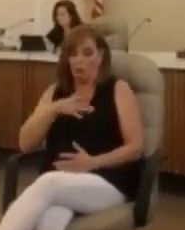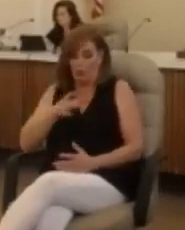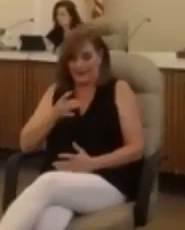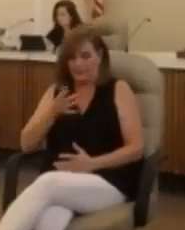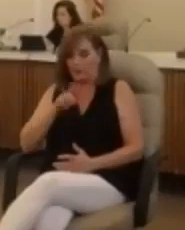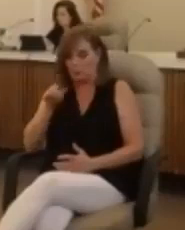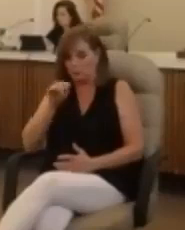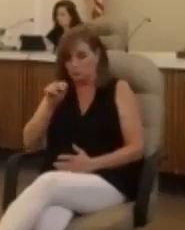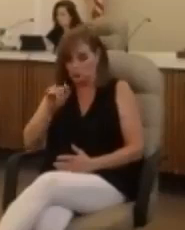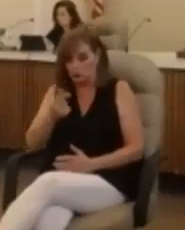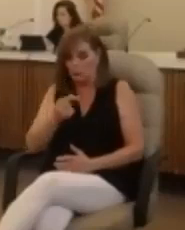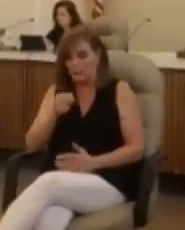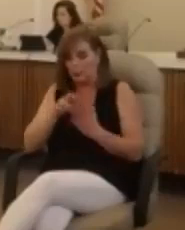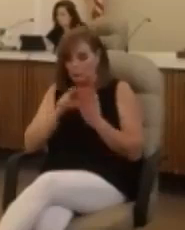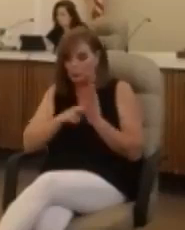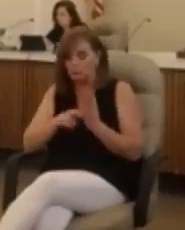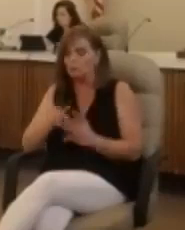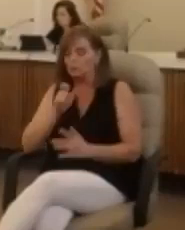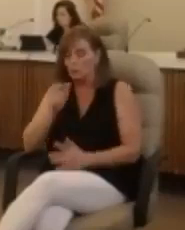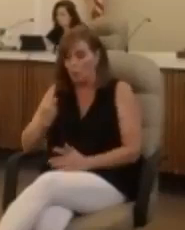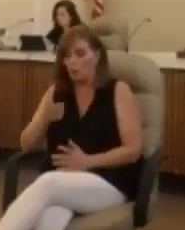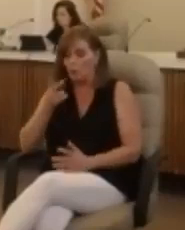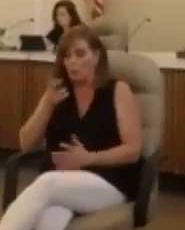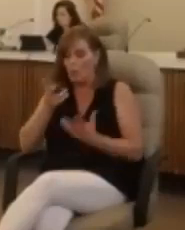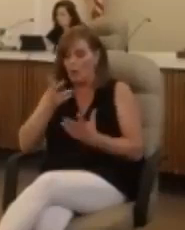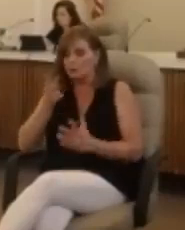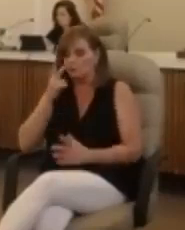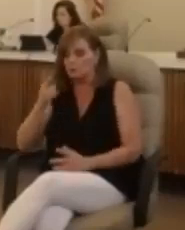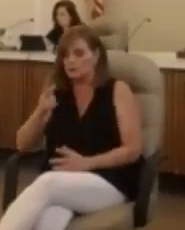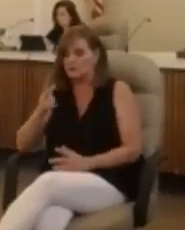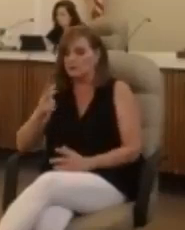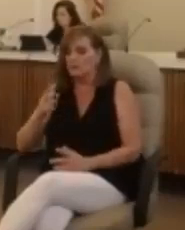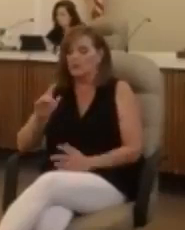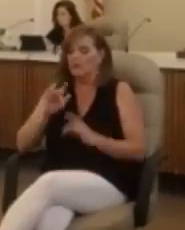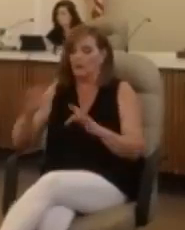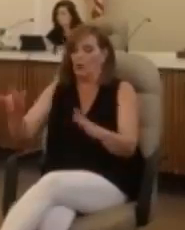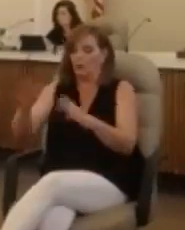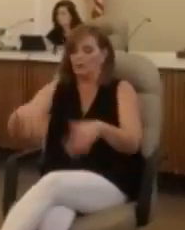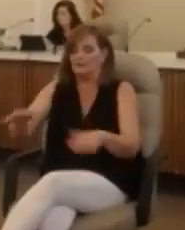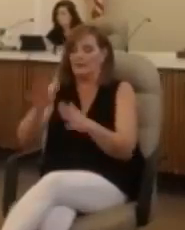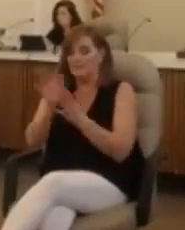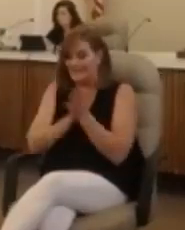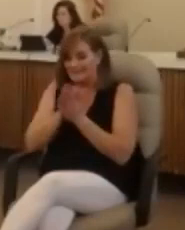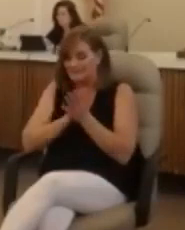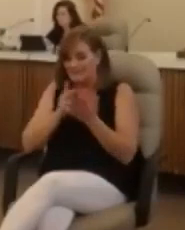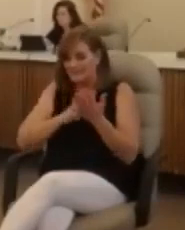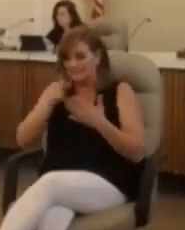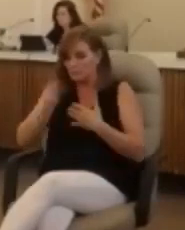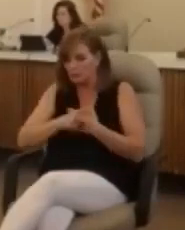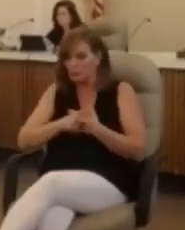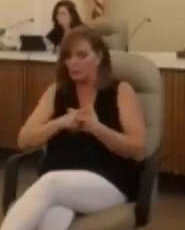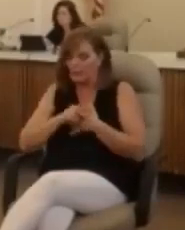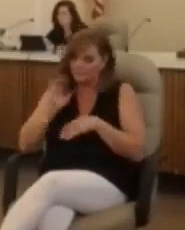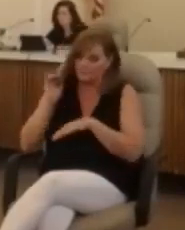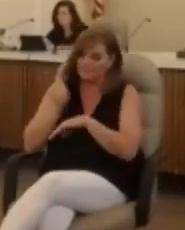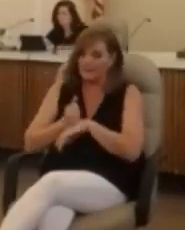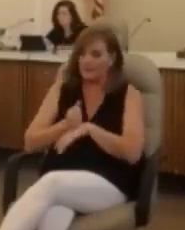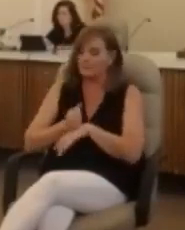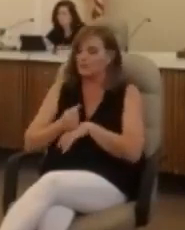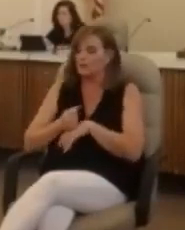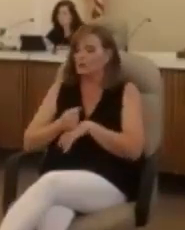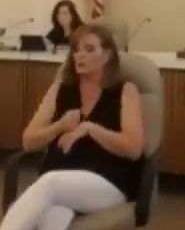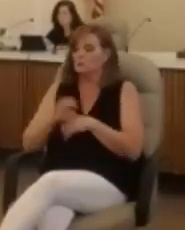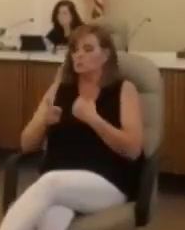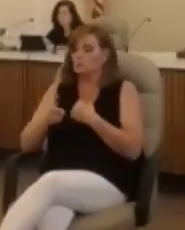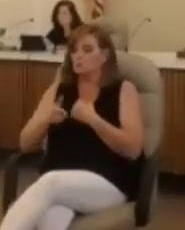rules, if we don't want to see the open space incentive program used to preserve